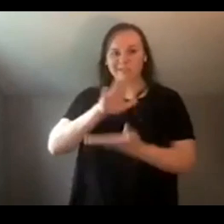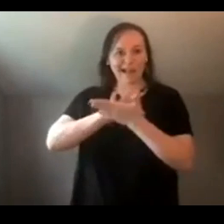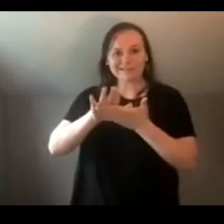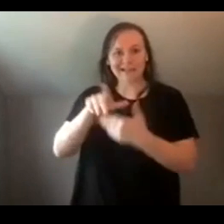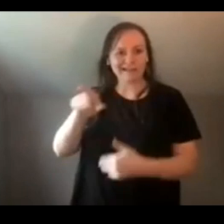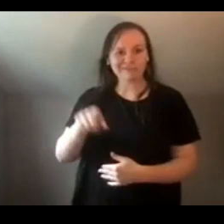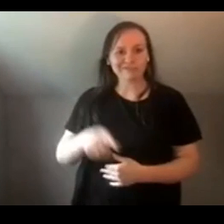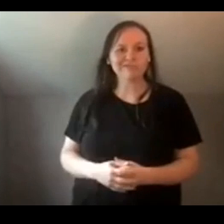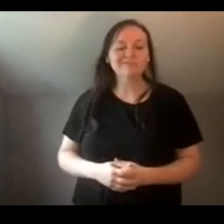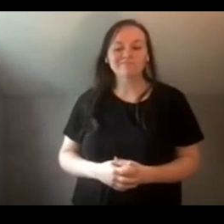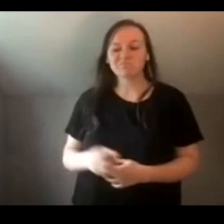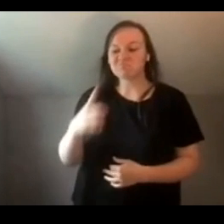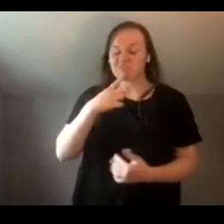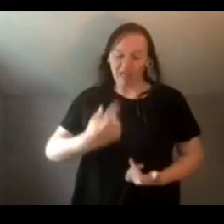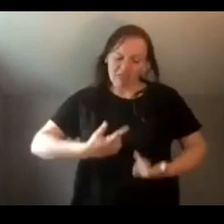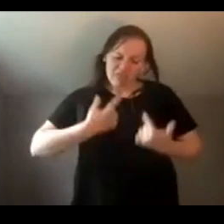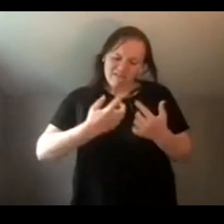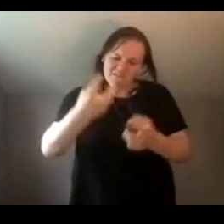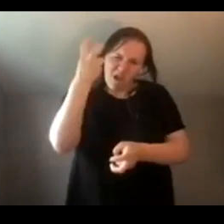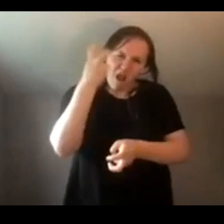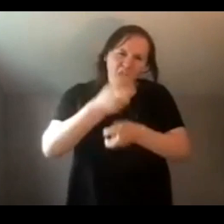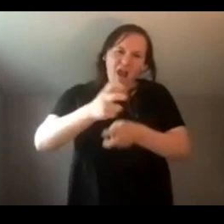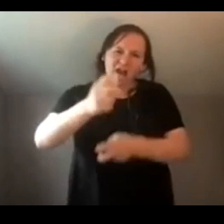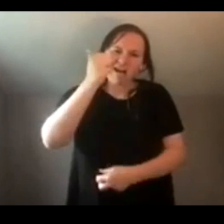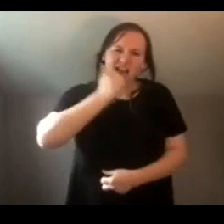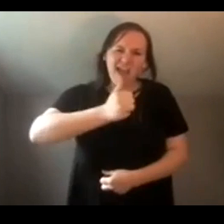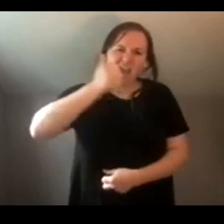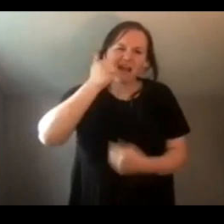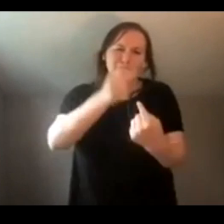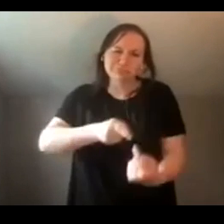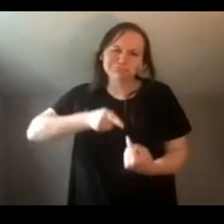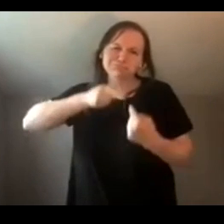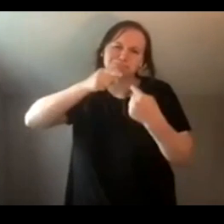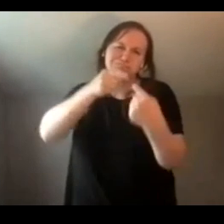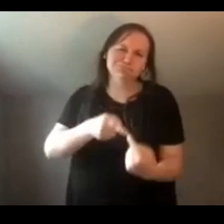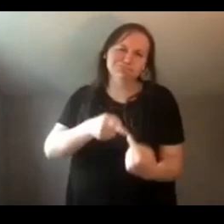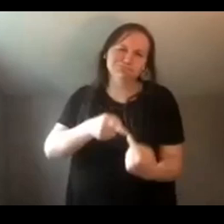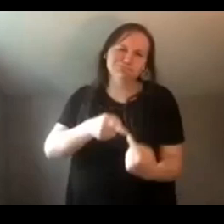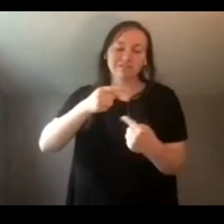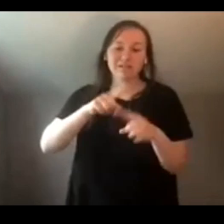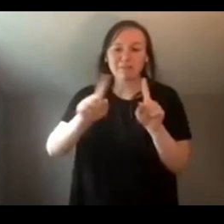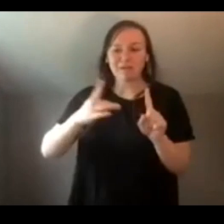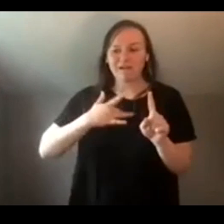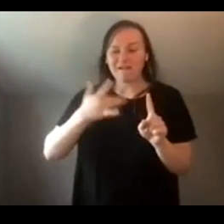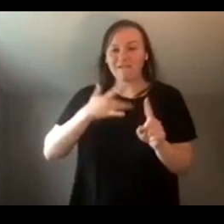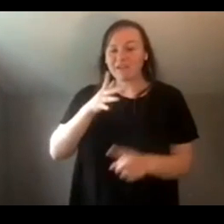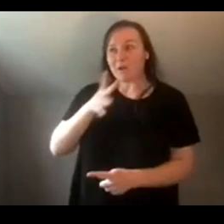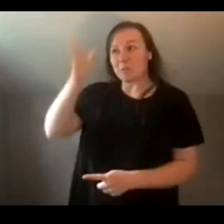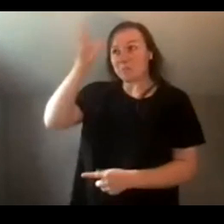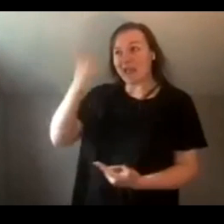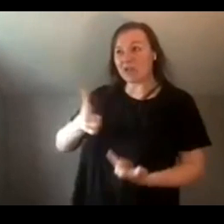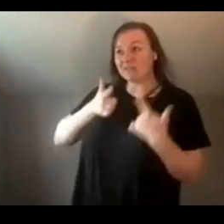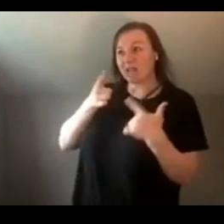Mary said her life was hard. Each day was a struggle, but she felt her parents' lives were much